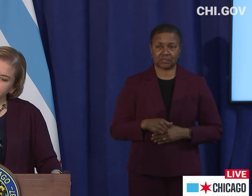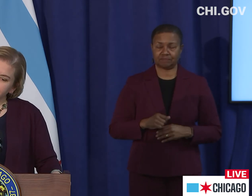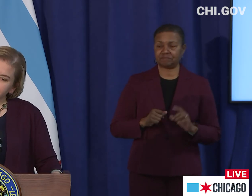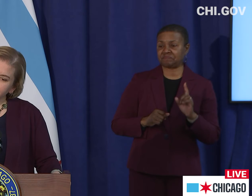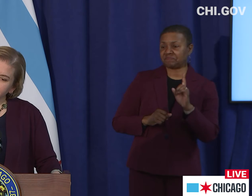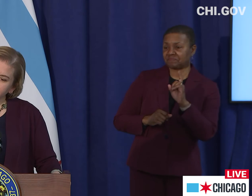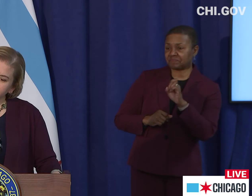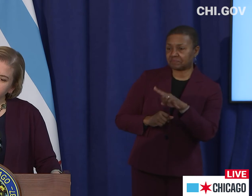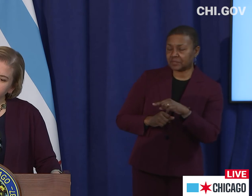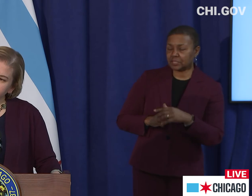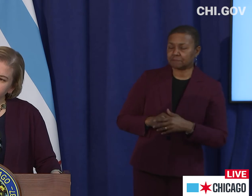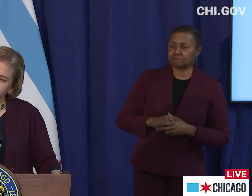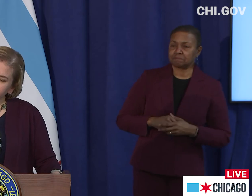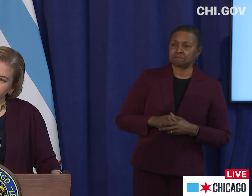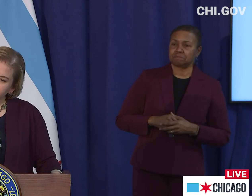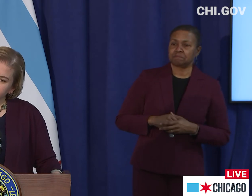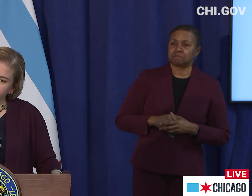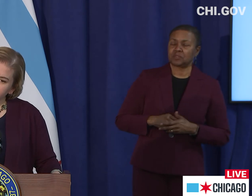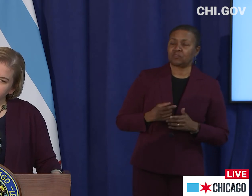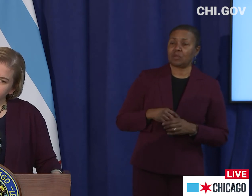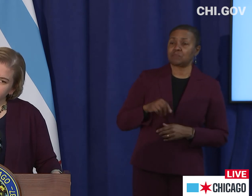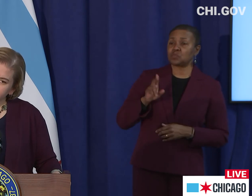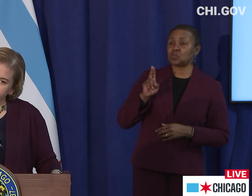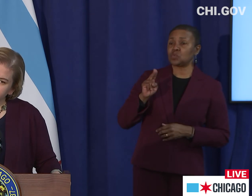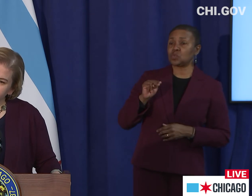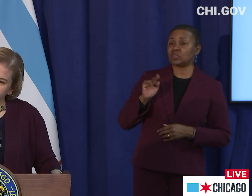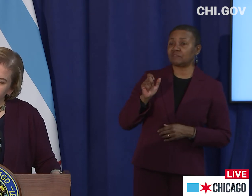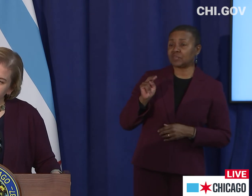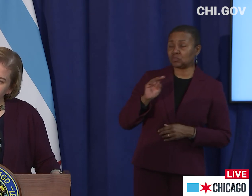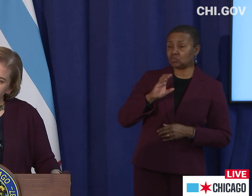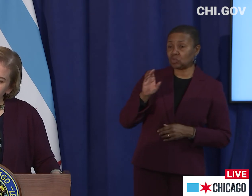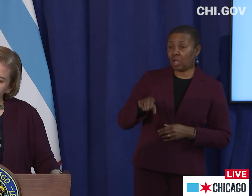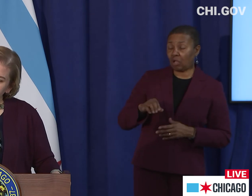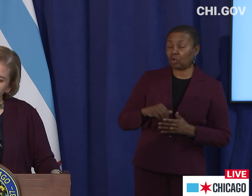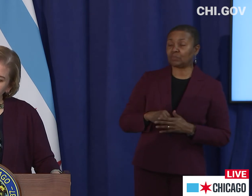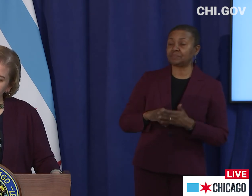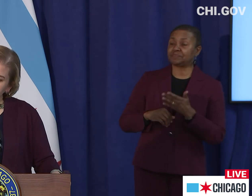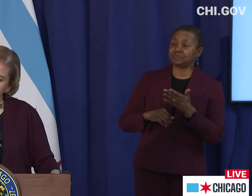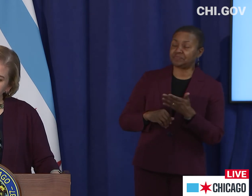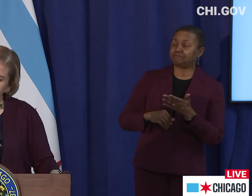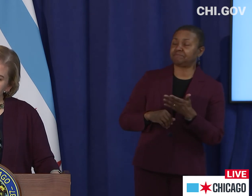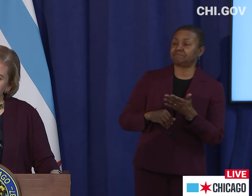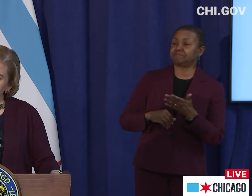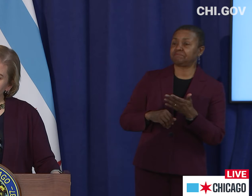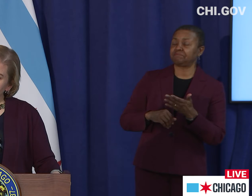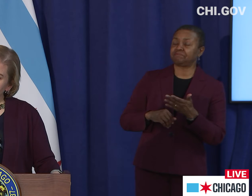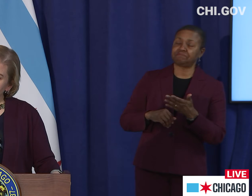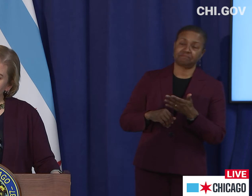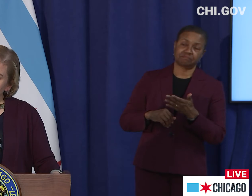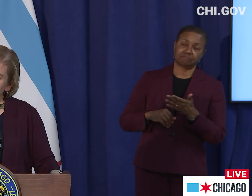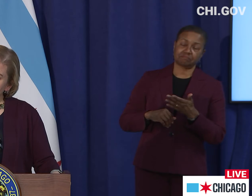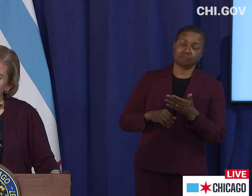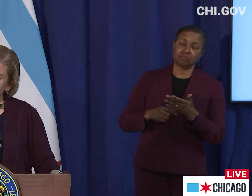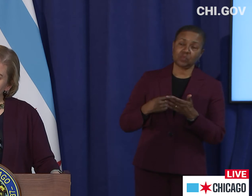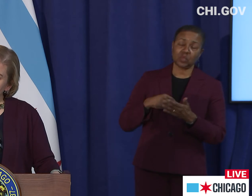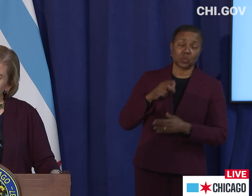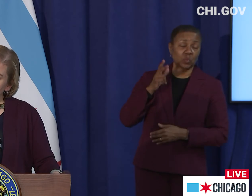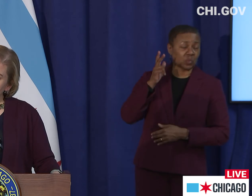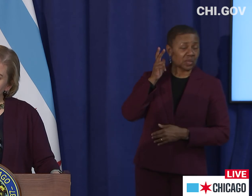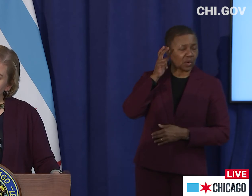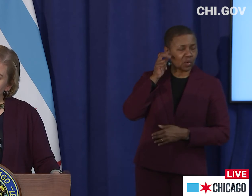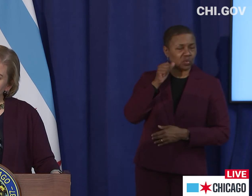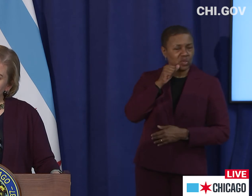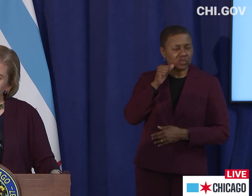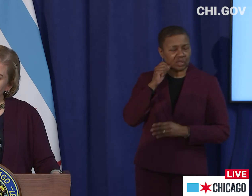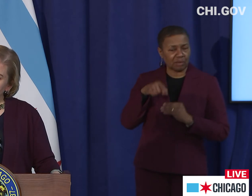Arwady, another question. This is from Univision Chicago, Vanessa Navarrete. She says, we heard a lot